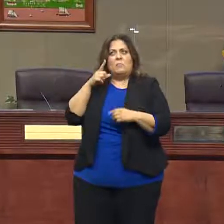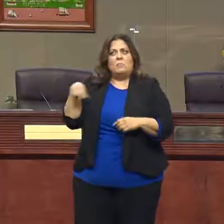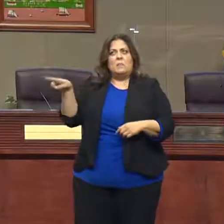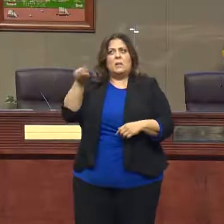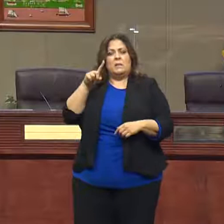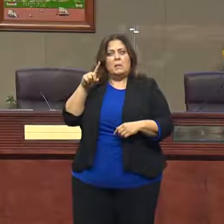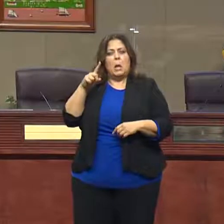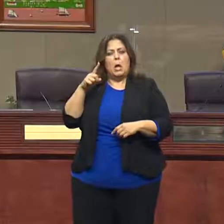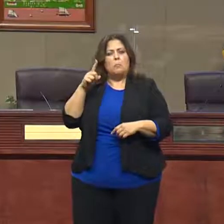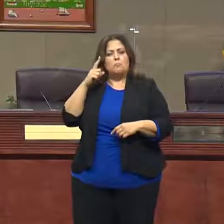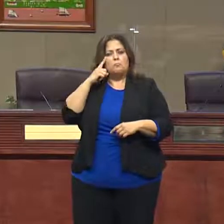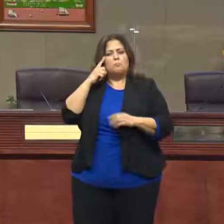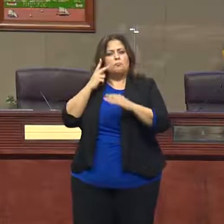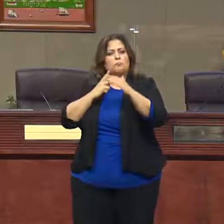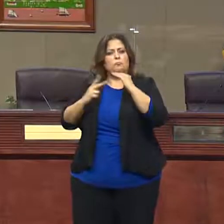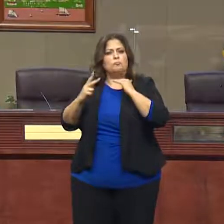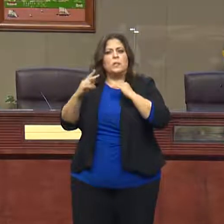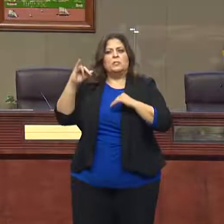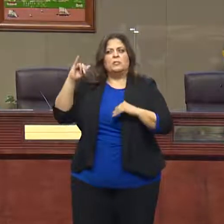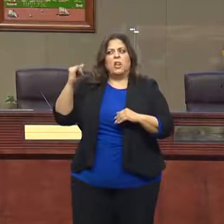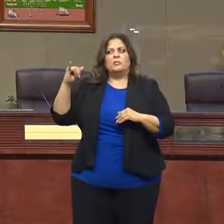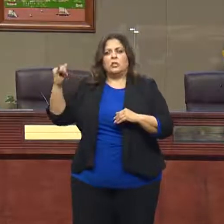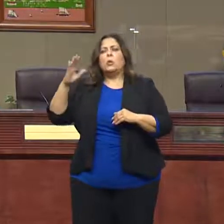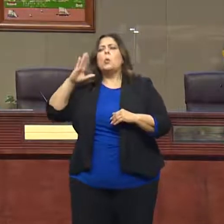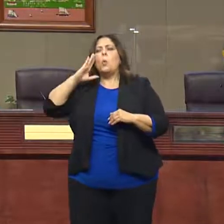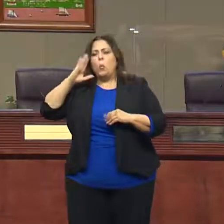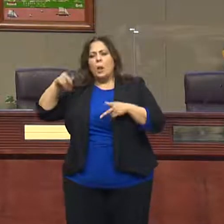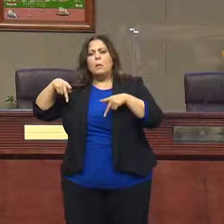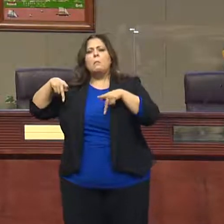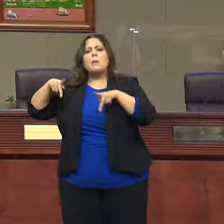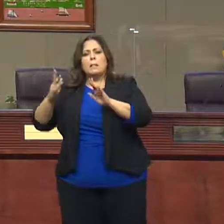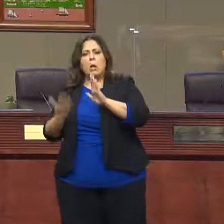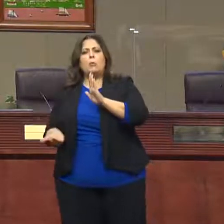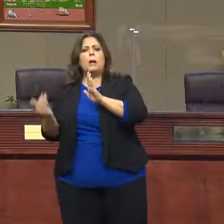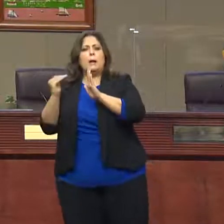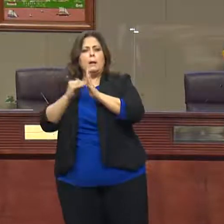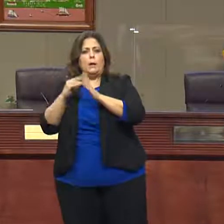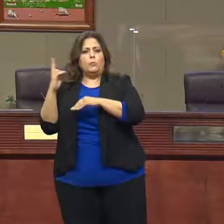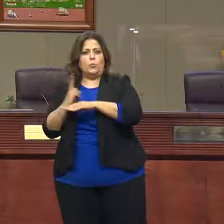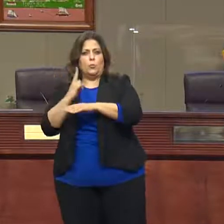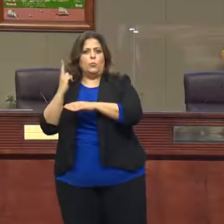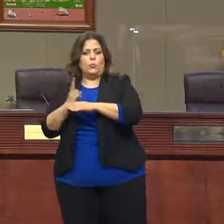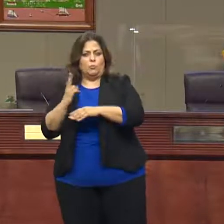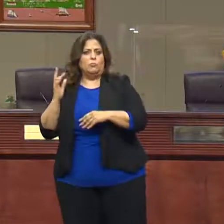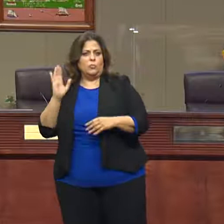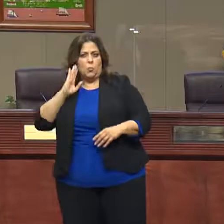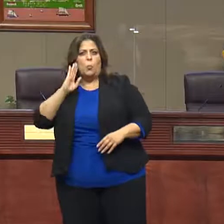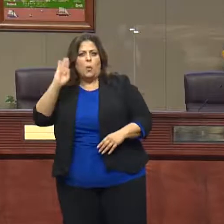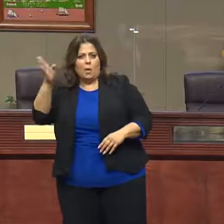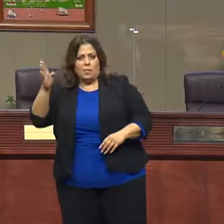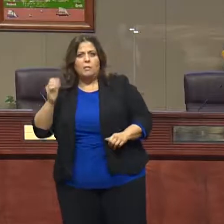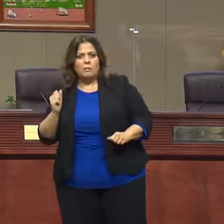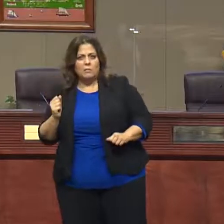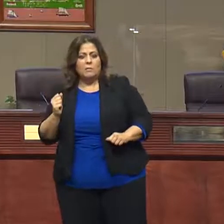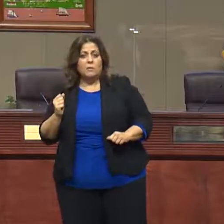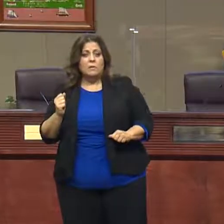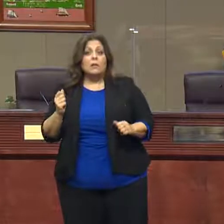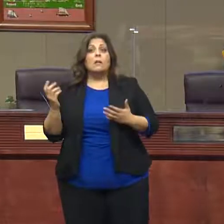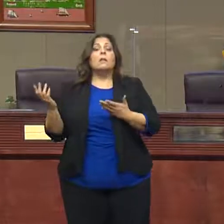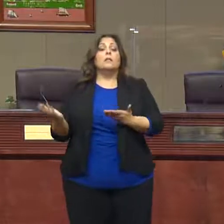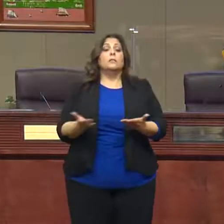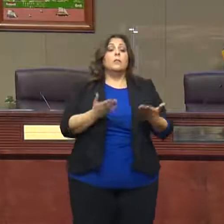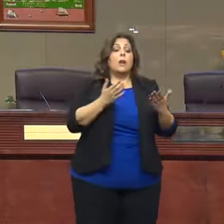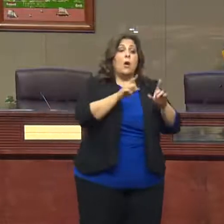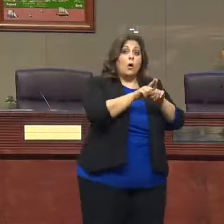that Johnson & Johnson at some point will come back online. But I also, earlier today, was on a